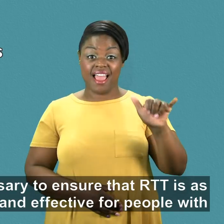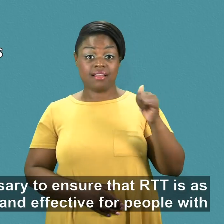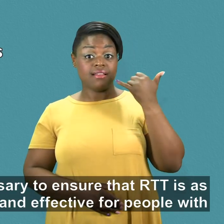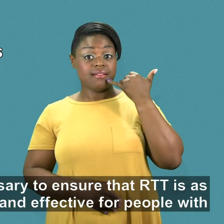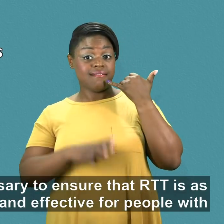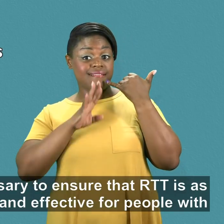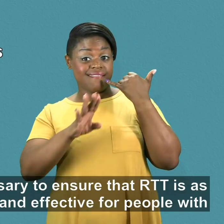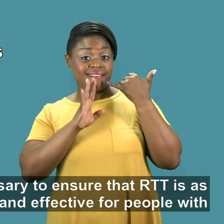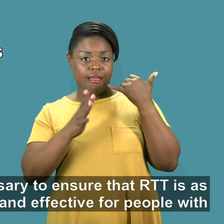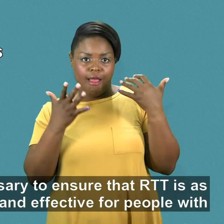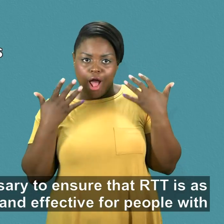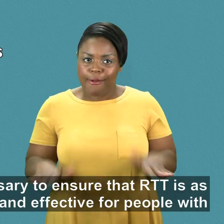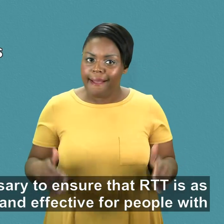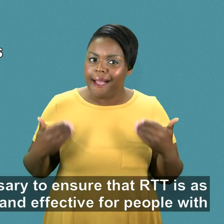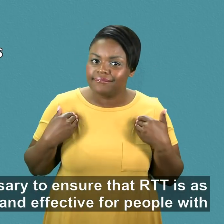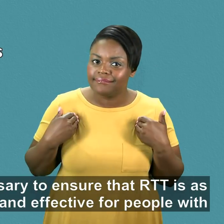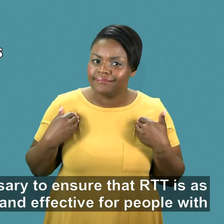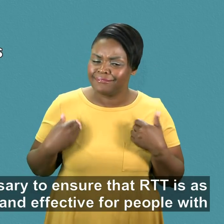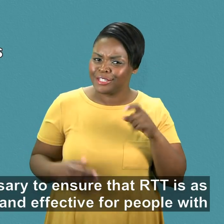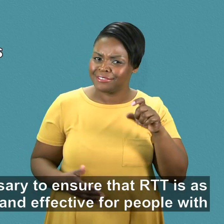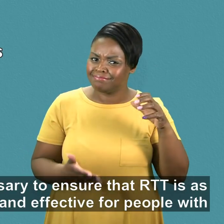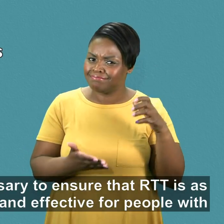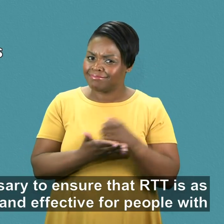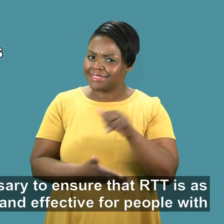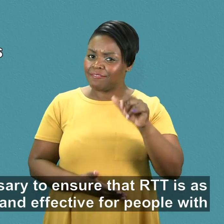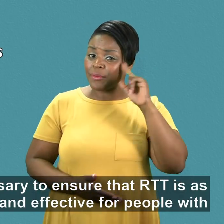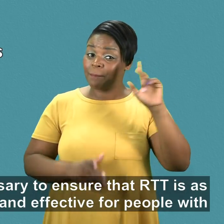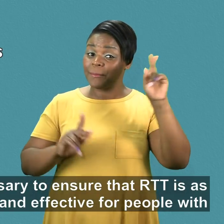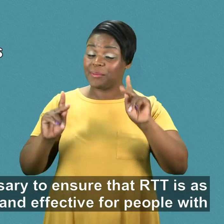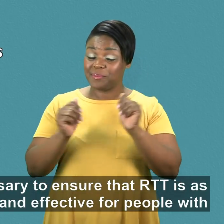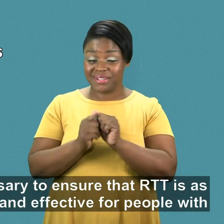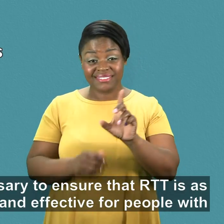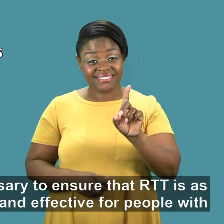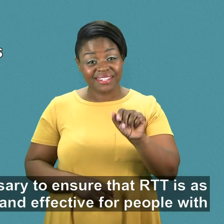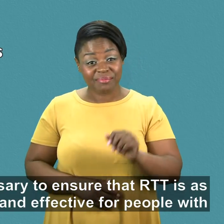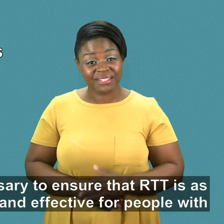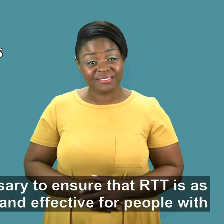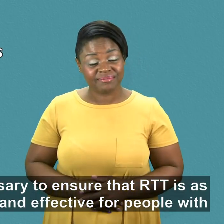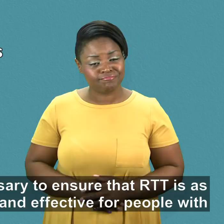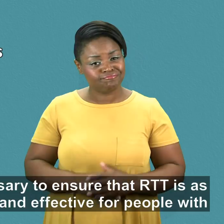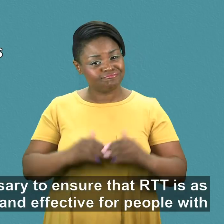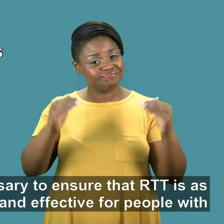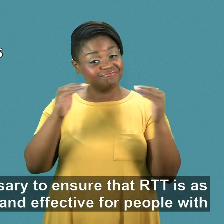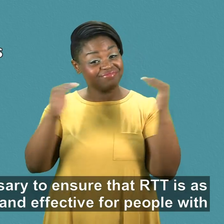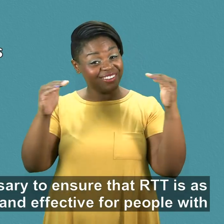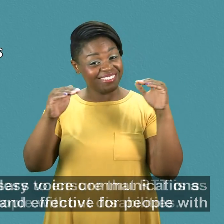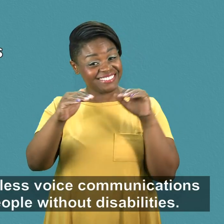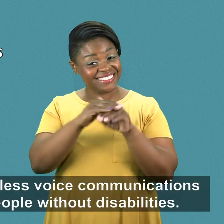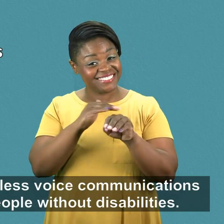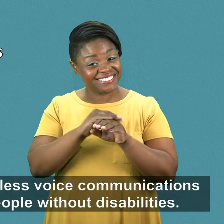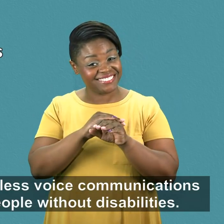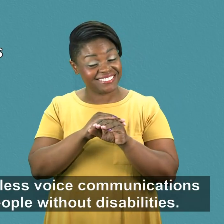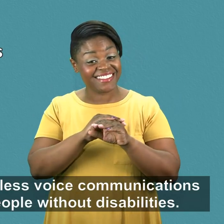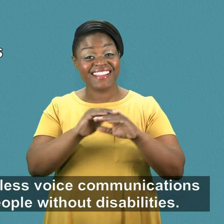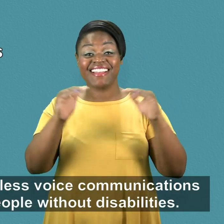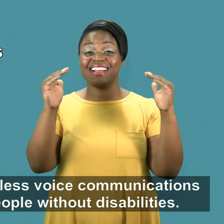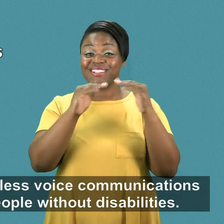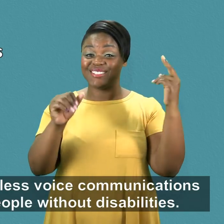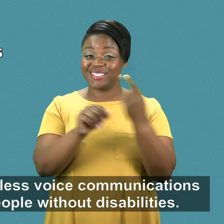usable, and effective for people with disabilities as wireless